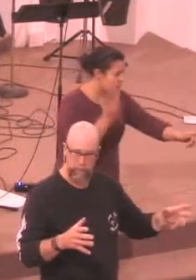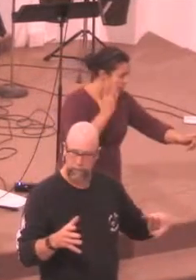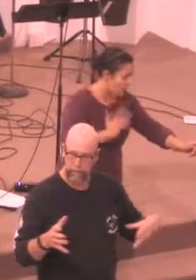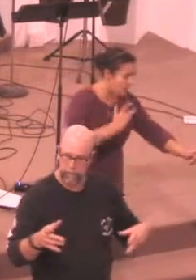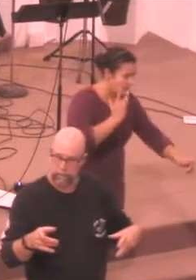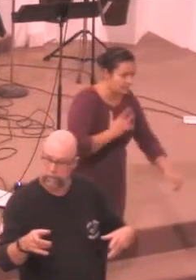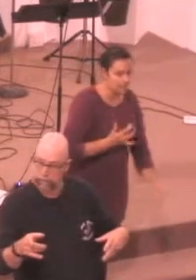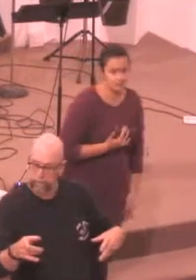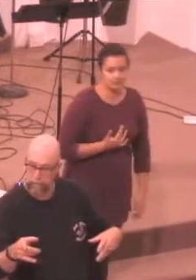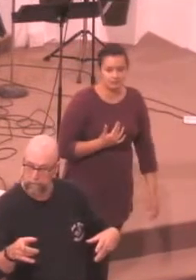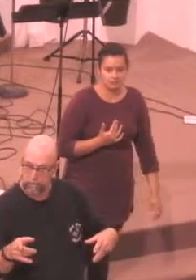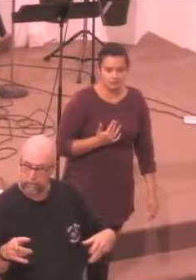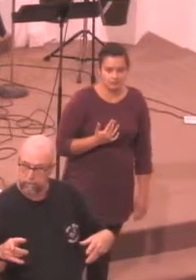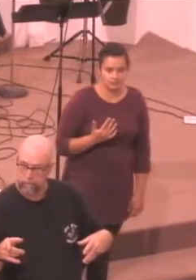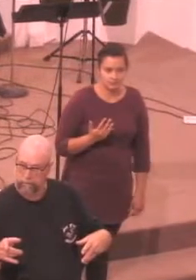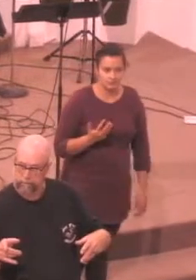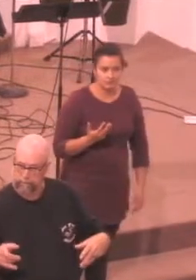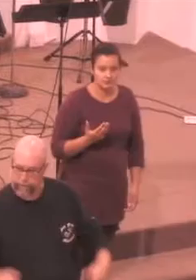Mercy.